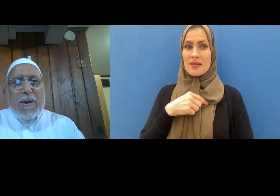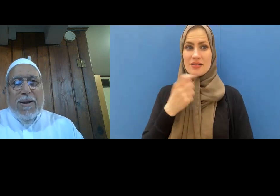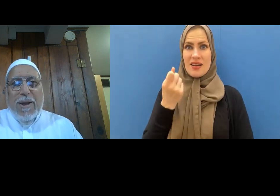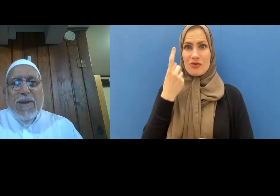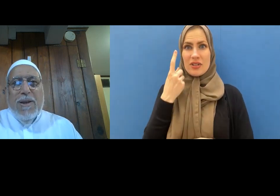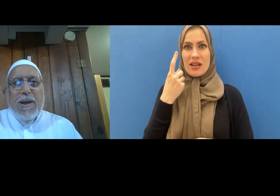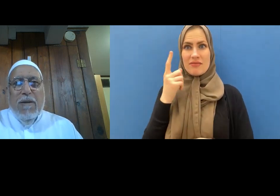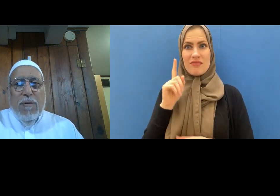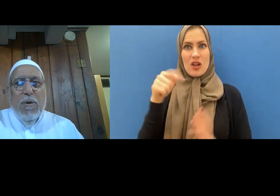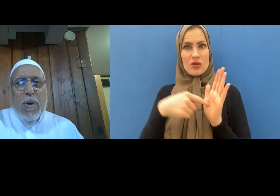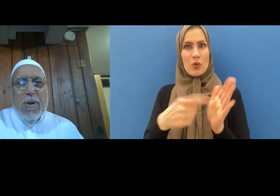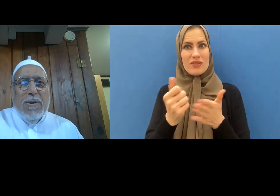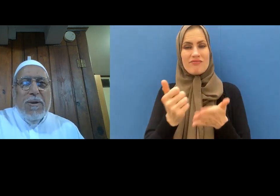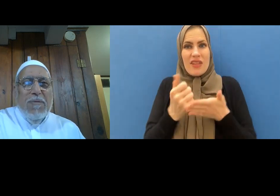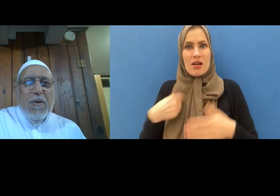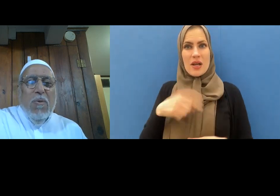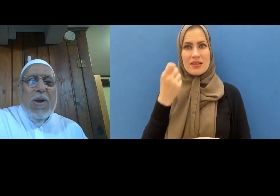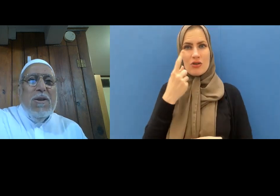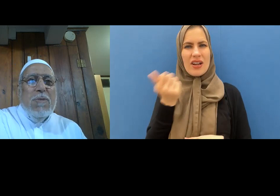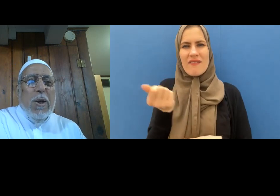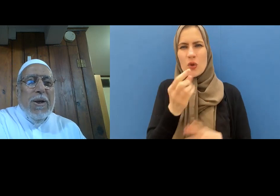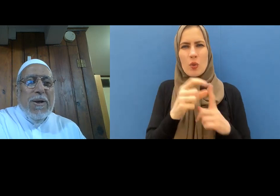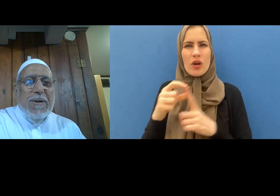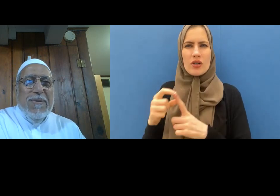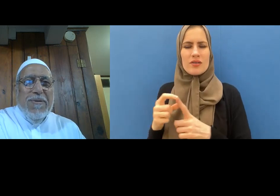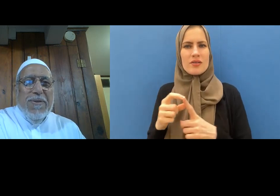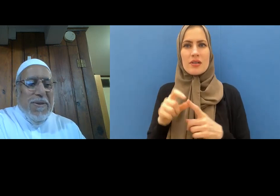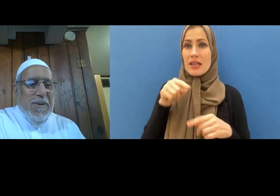understand easily in few words. What is this book?